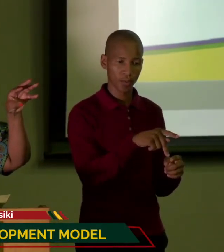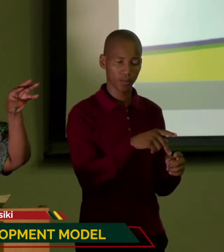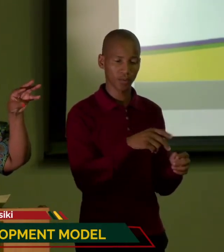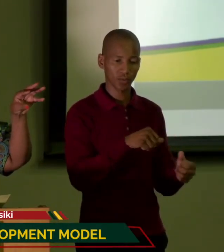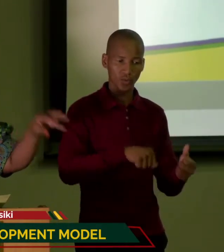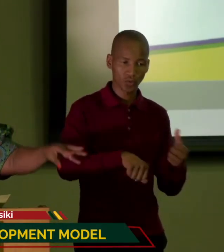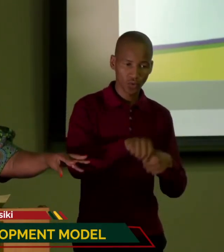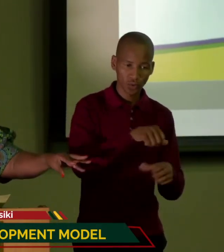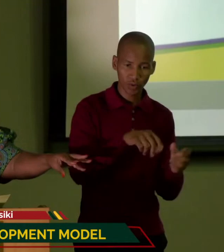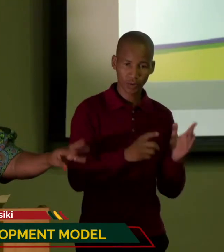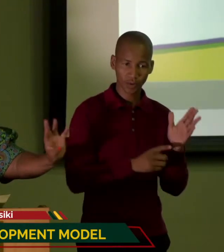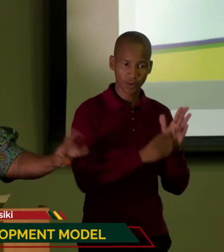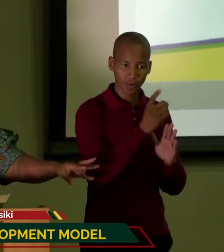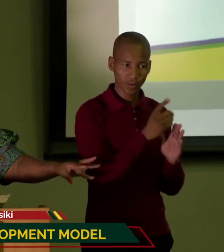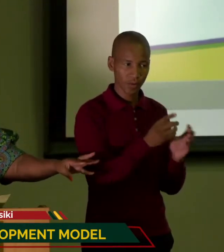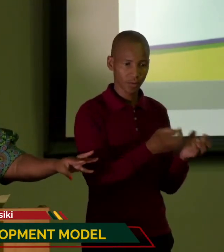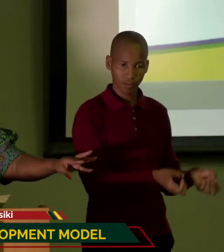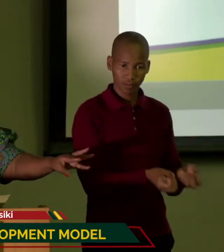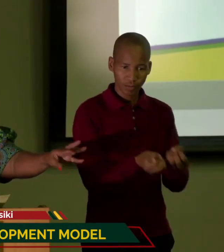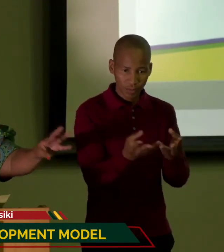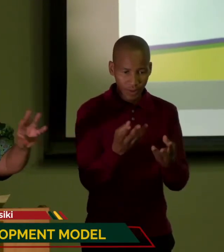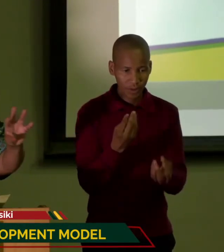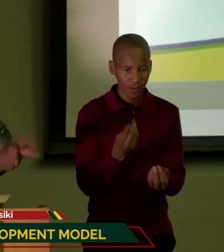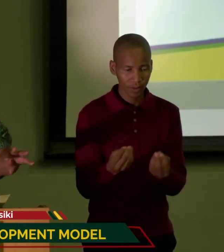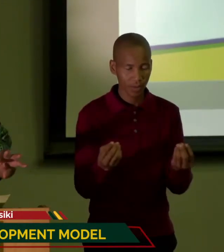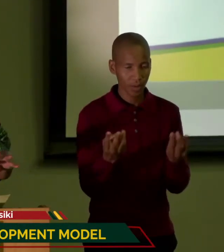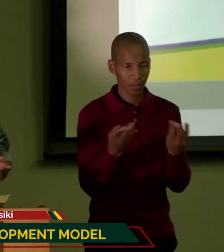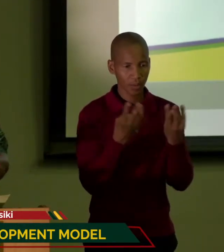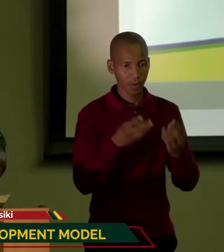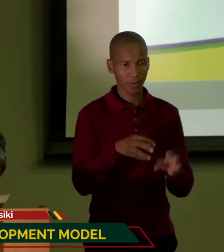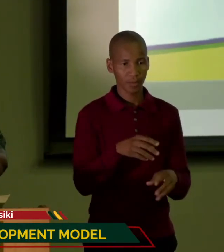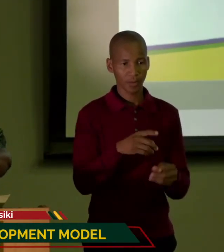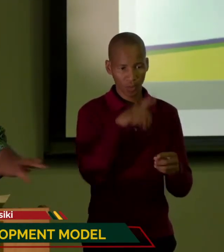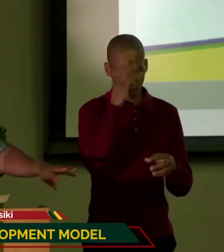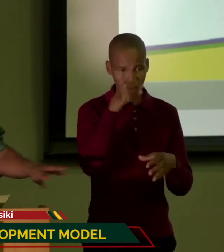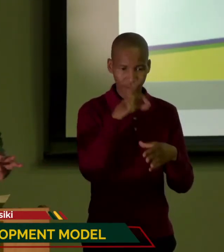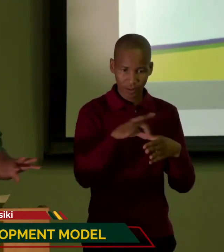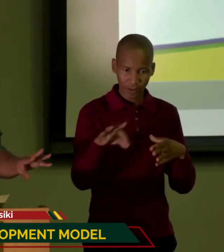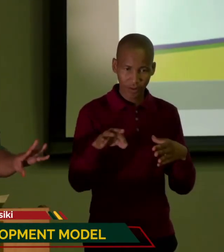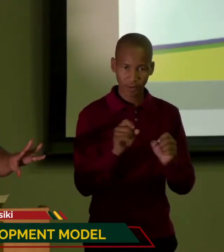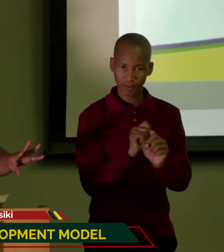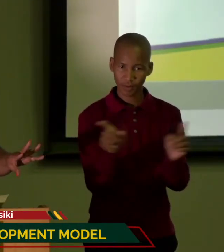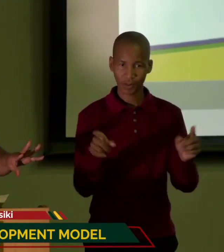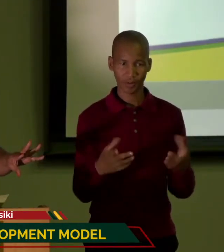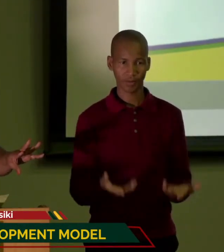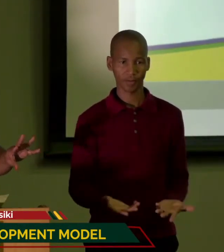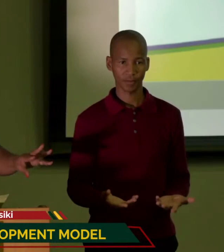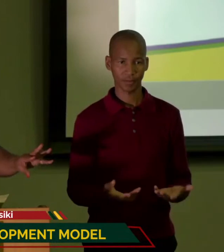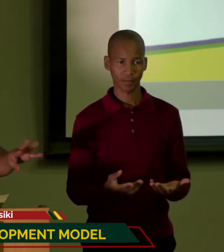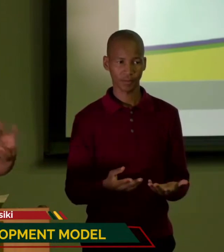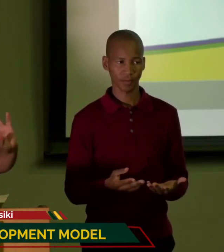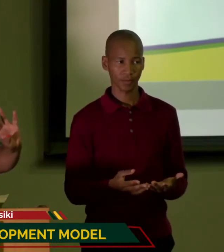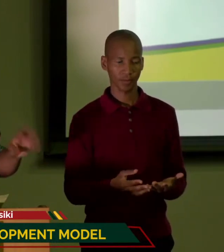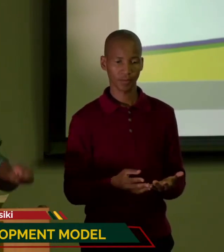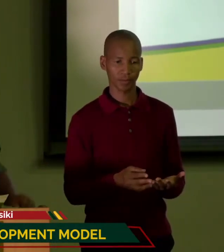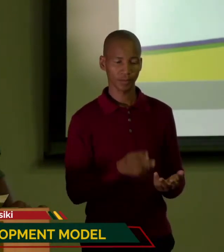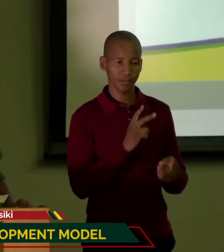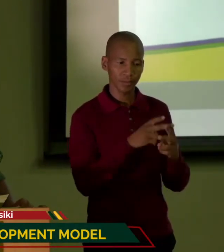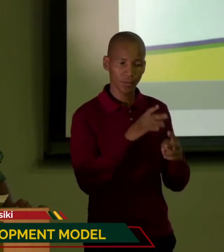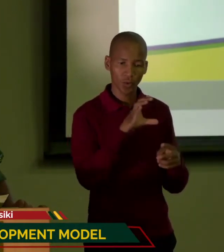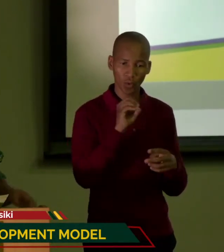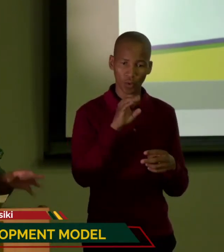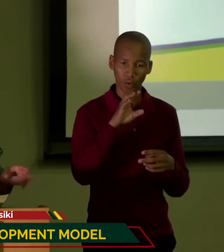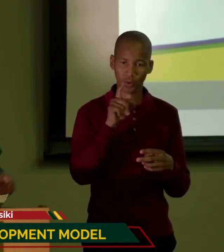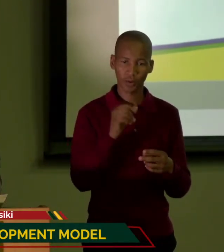development uyabanika batyale. Nawe mamanqi uyabani. Yonke abantu apha. Ukhokta